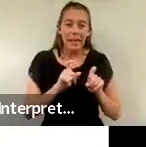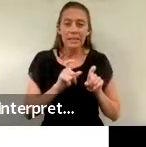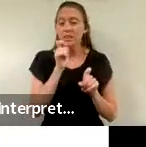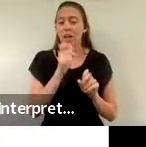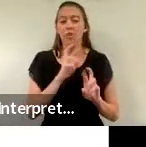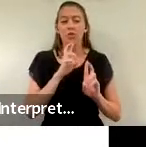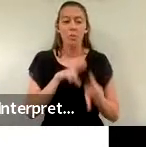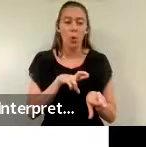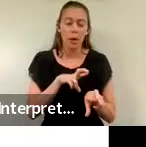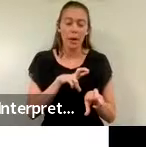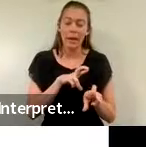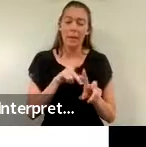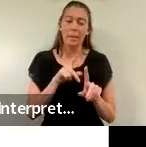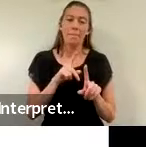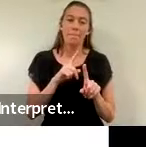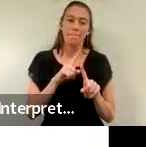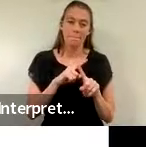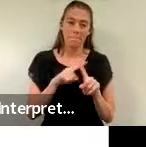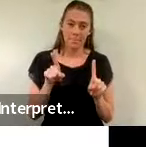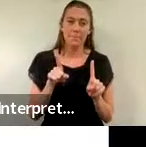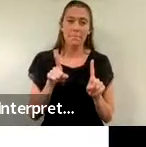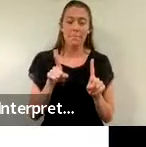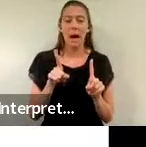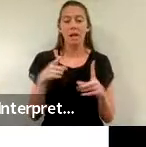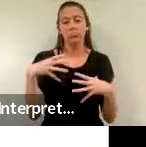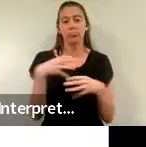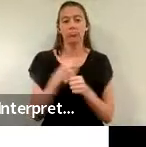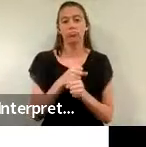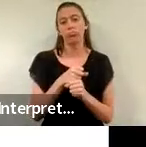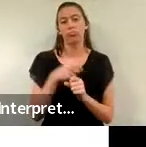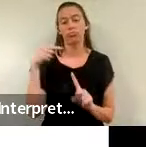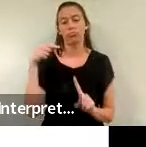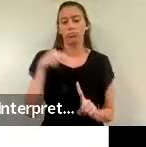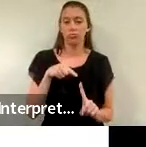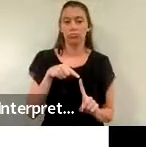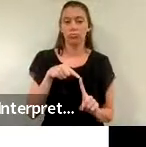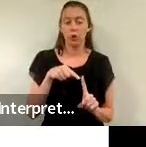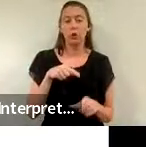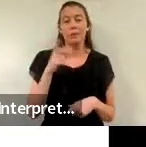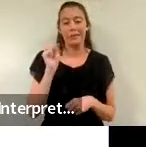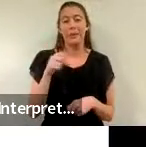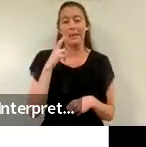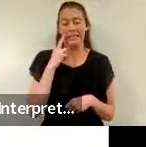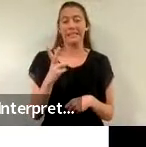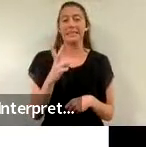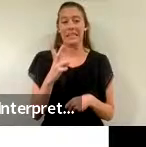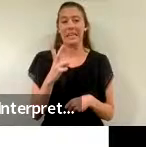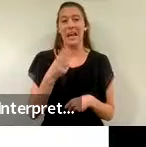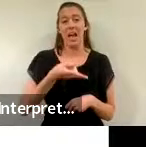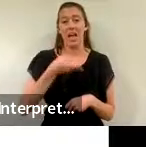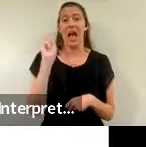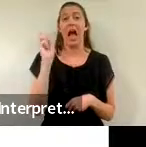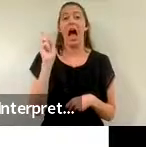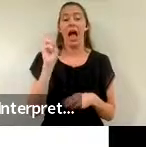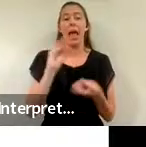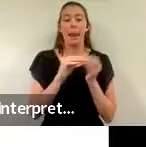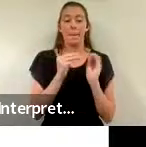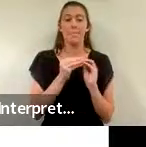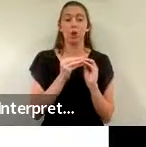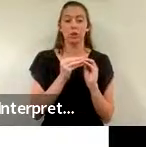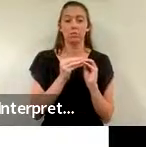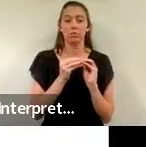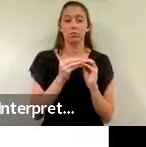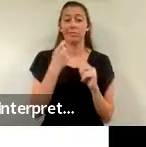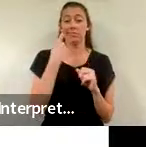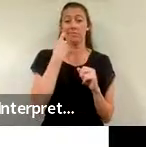message is a very long period of pretty sustained high levels of transmission. Now, the last couple weeks, we have seen